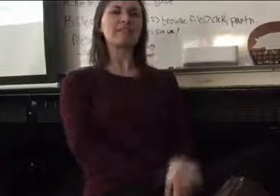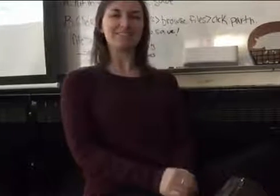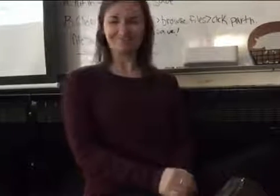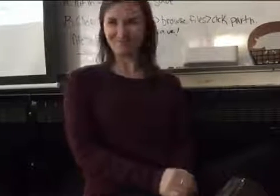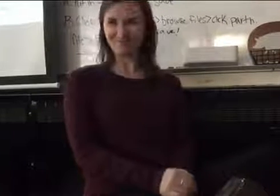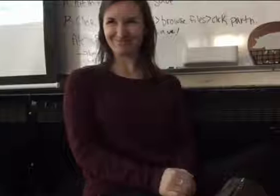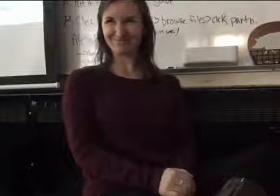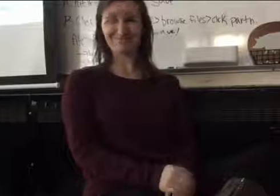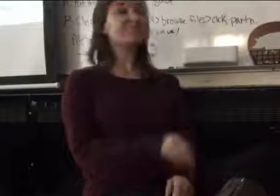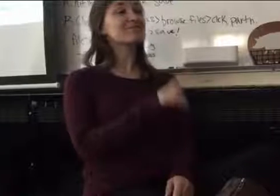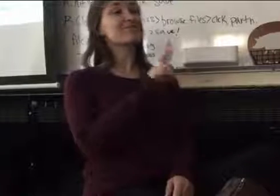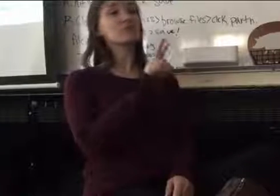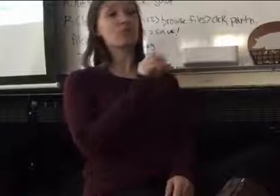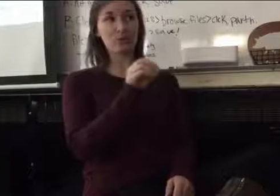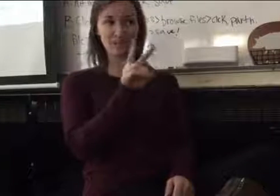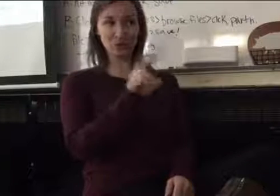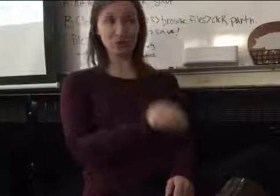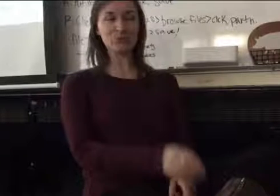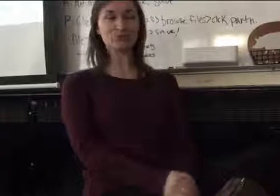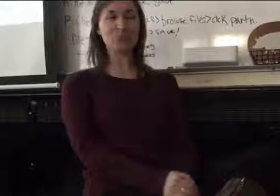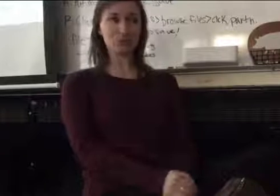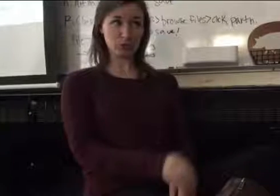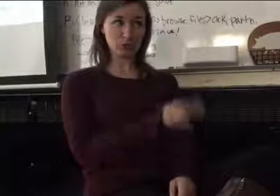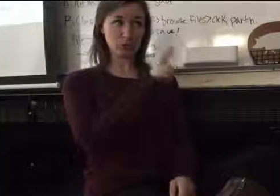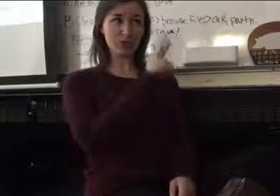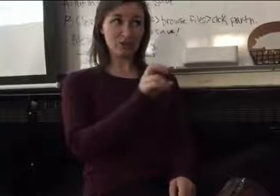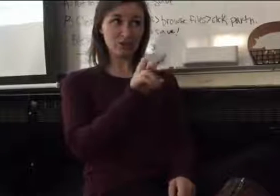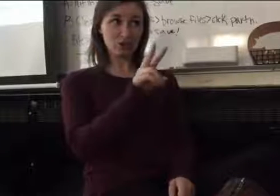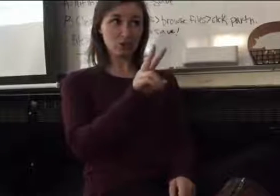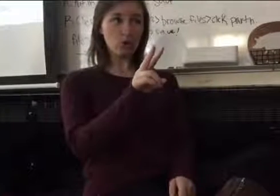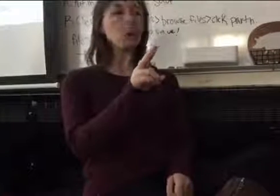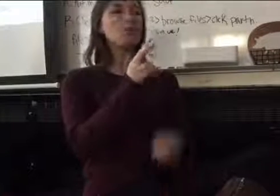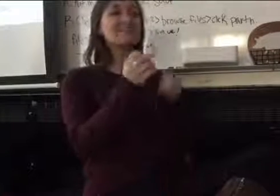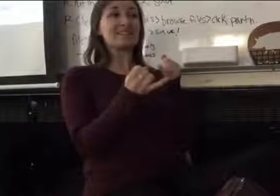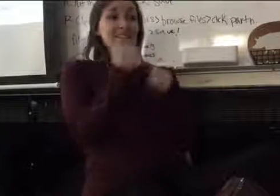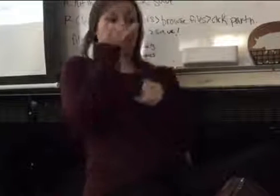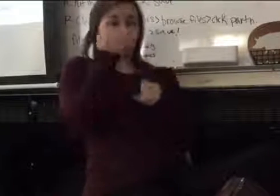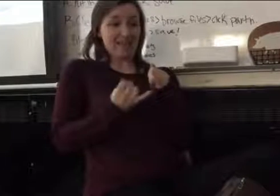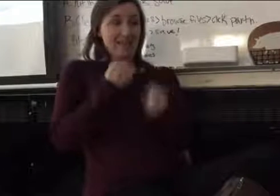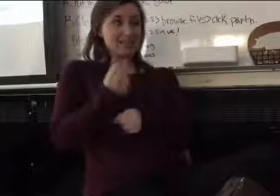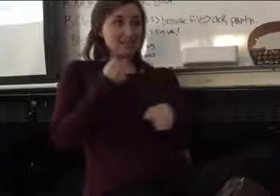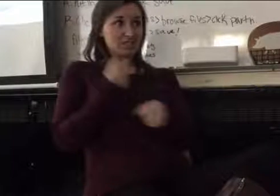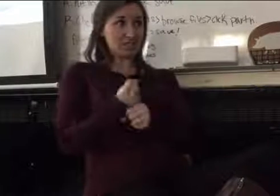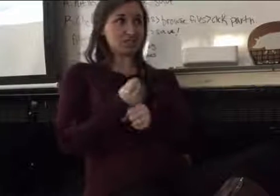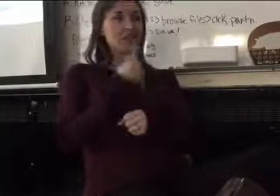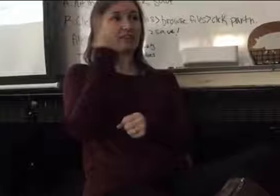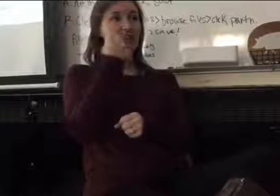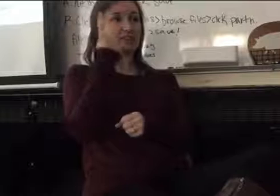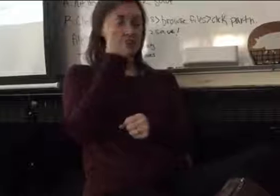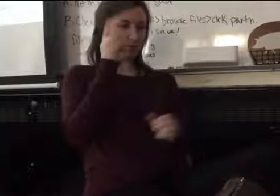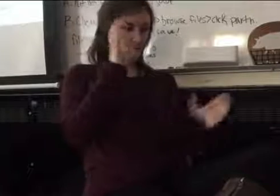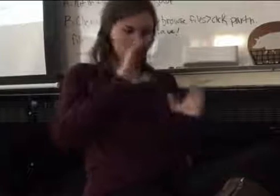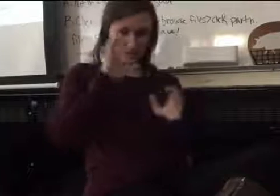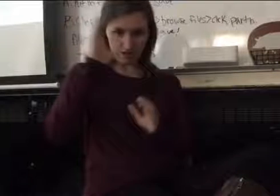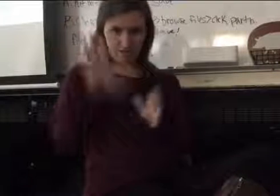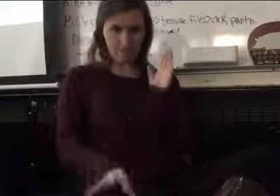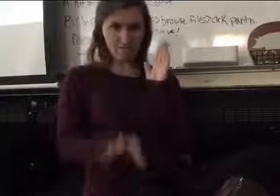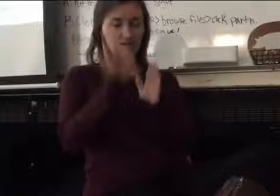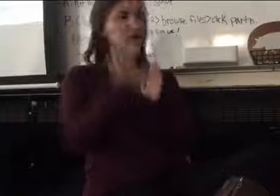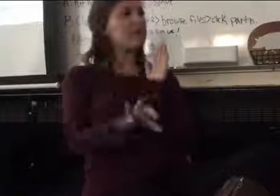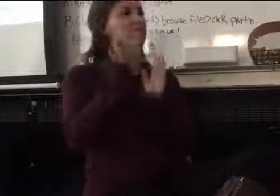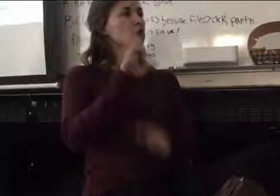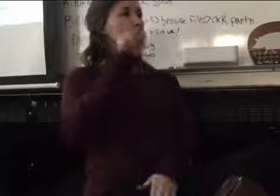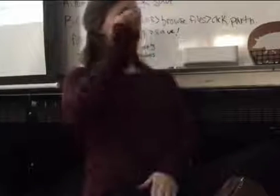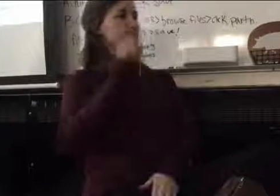going. 2002. That's right. 2002 was the very last year that somebody was found at Gettysburg. They found a Confederate